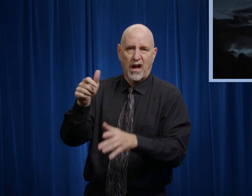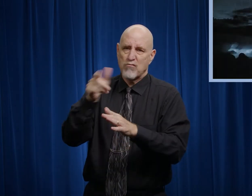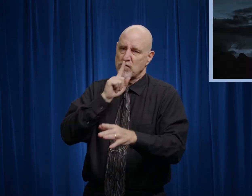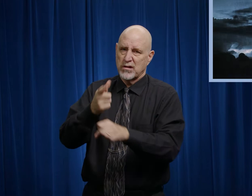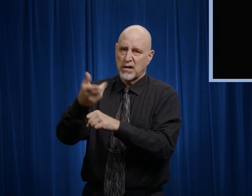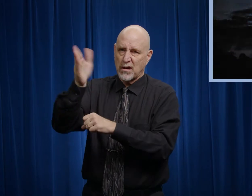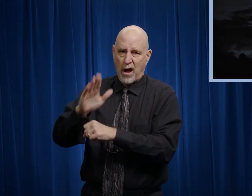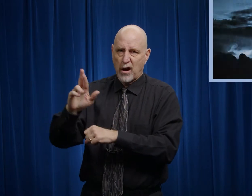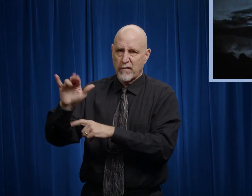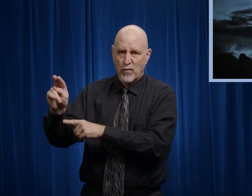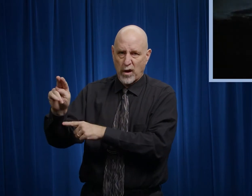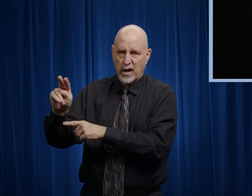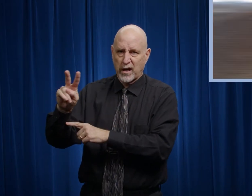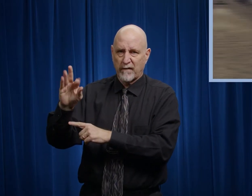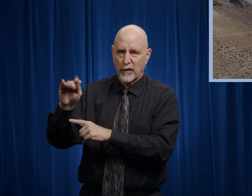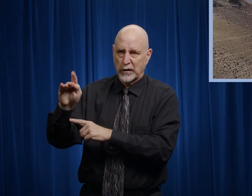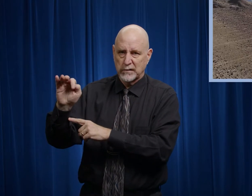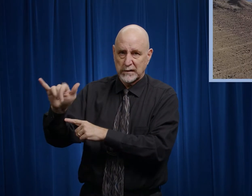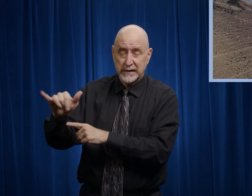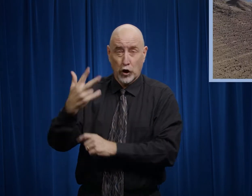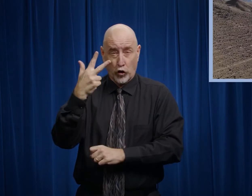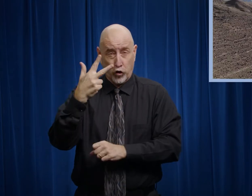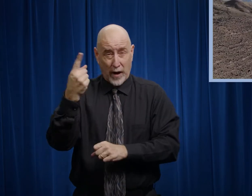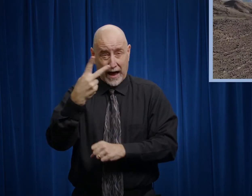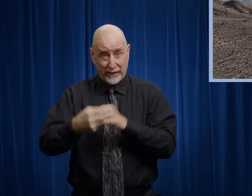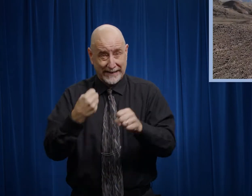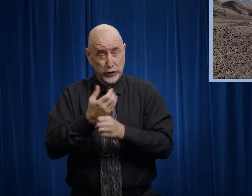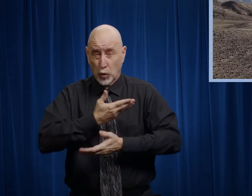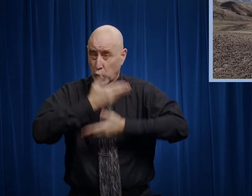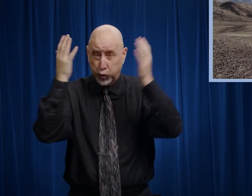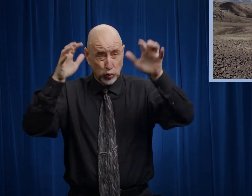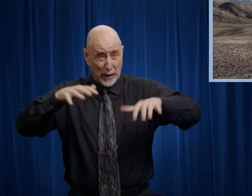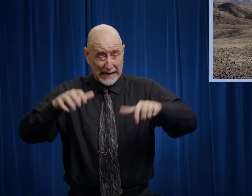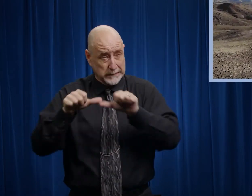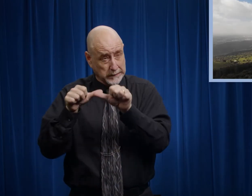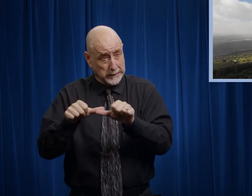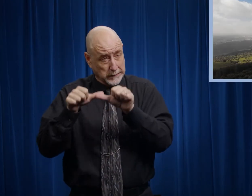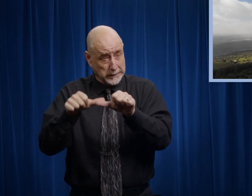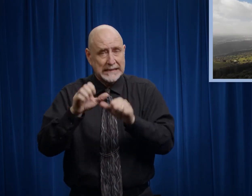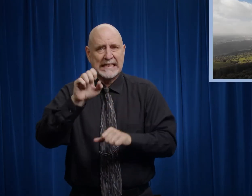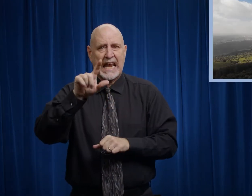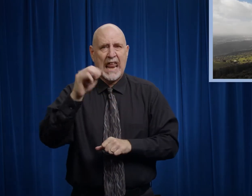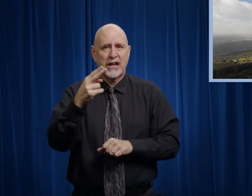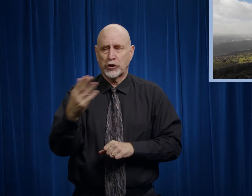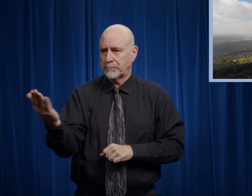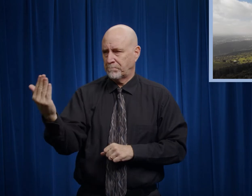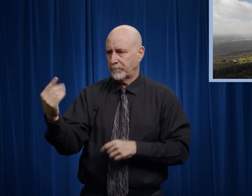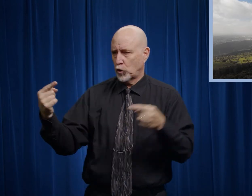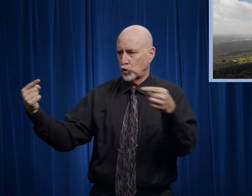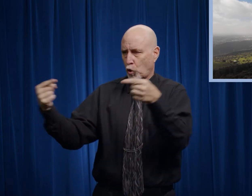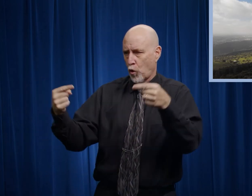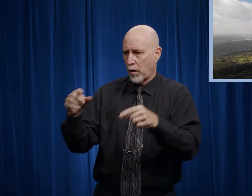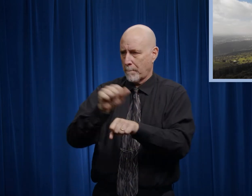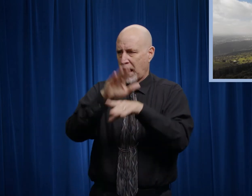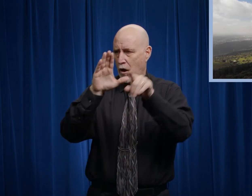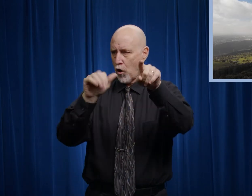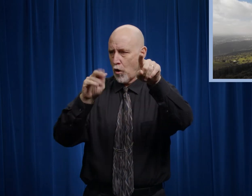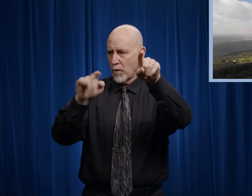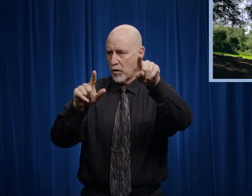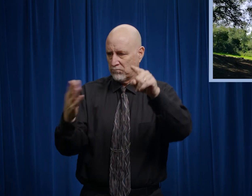and rain. After 3.5 long years with no rain, Elijah called for a duel on Mount Carmel.